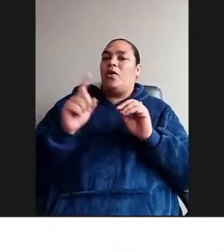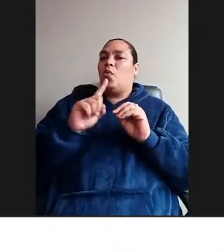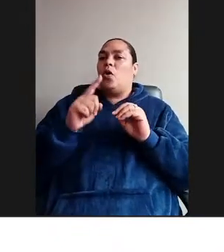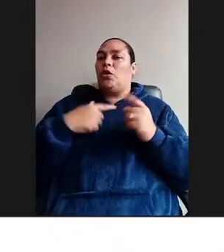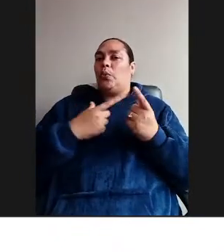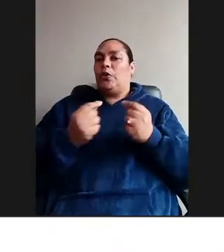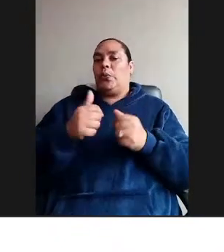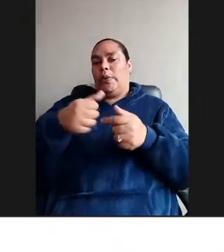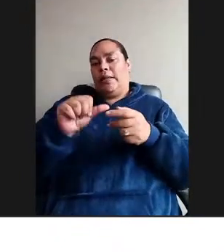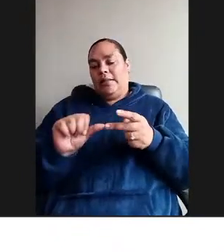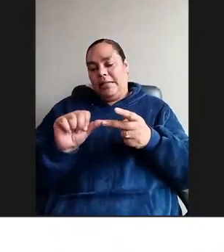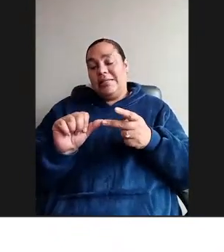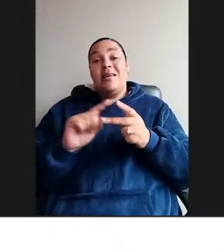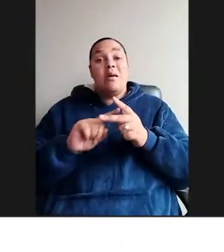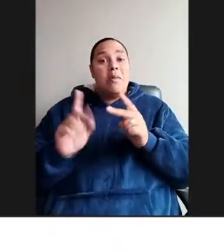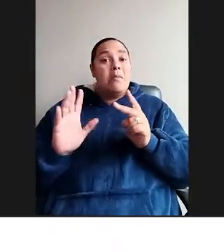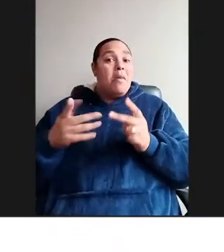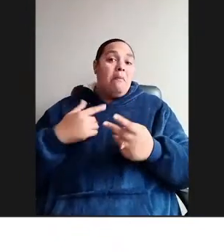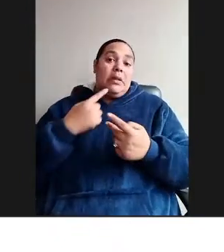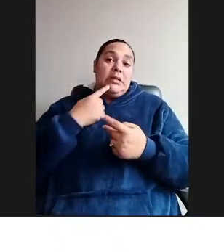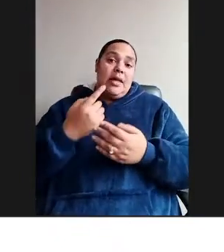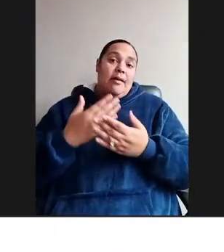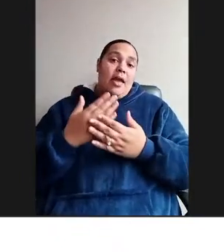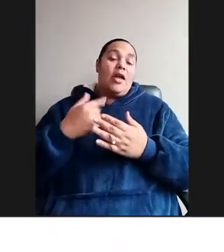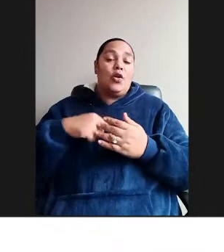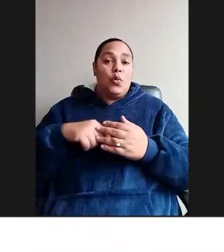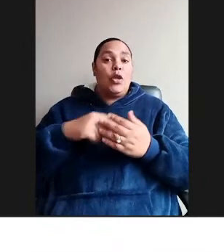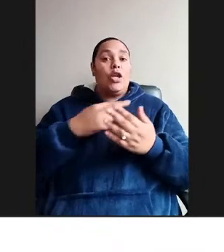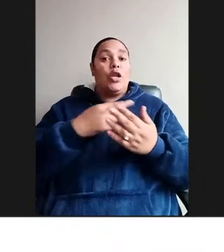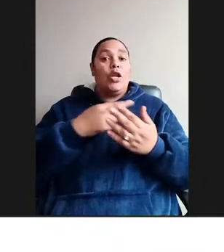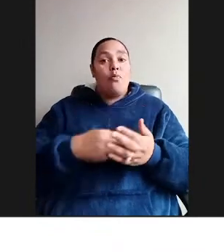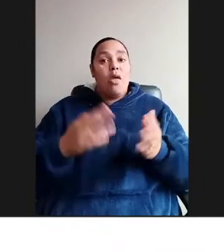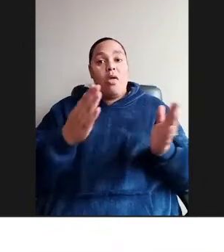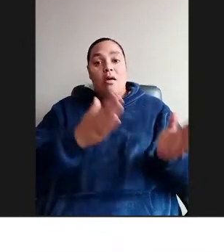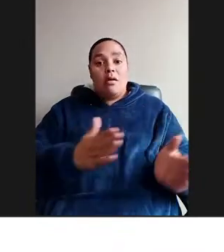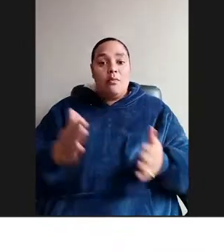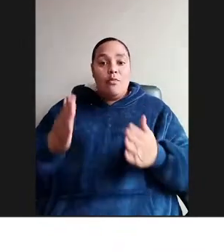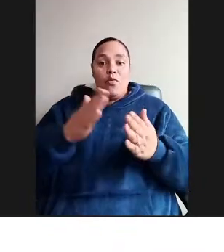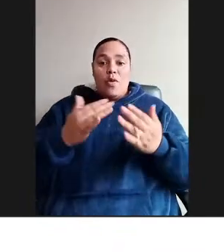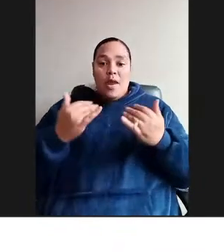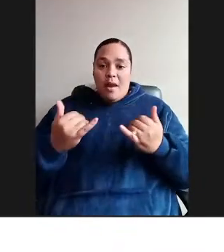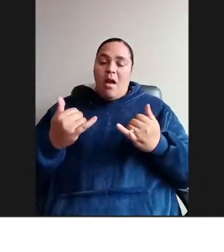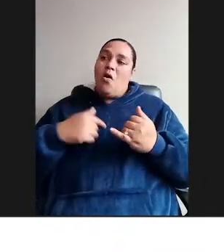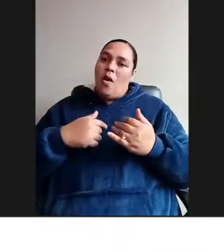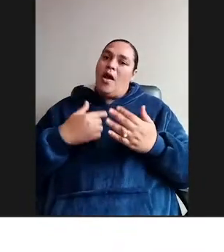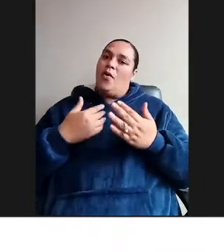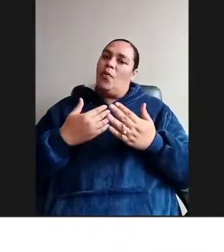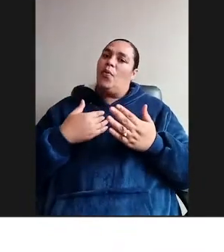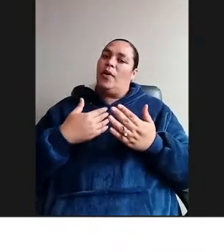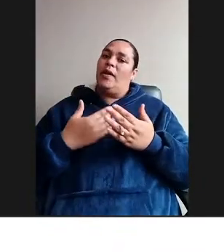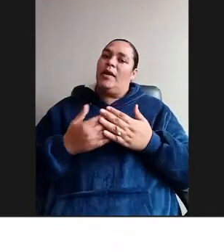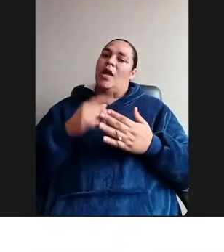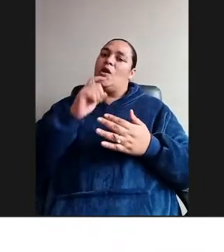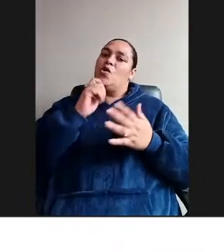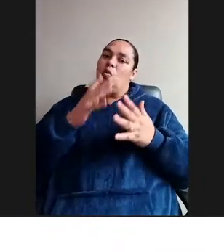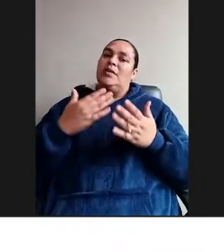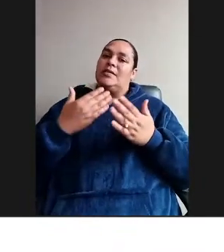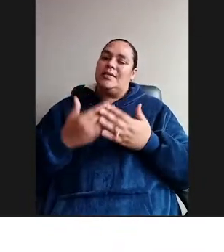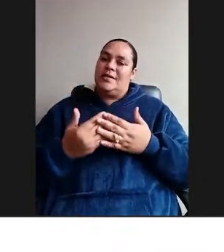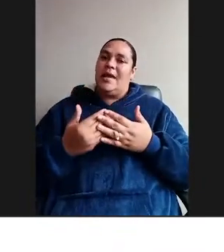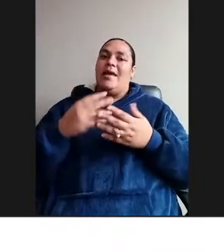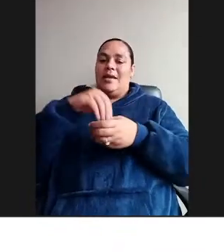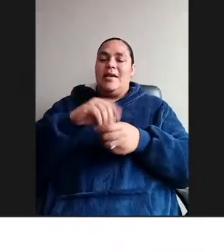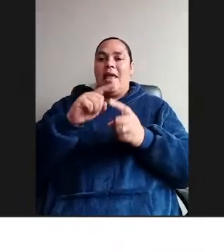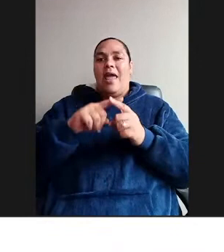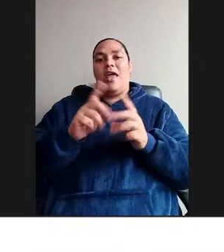But all I can say is that we're preparing the LAN today so that at least users can plug into the LAN and to the Wi-Fi